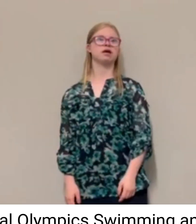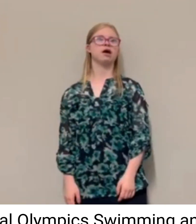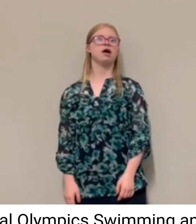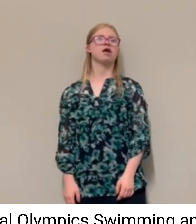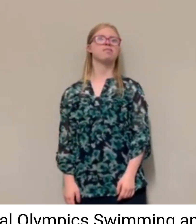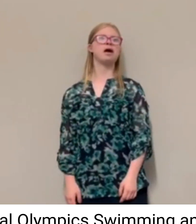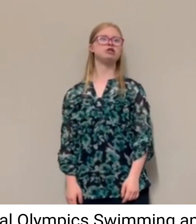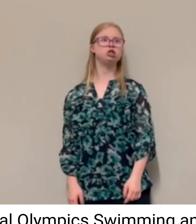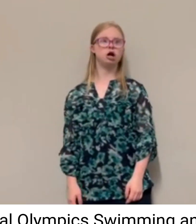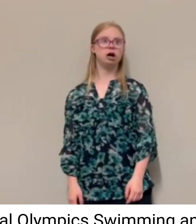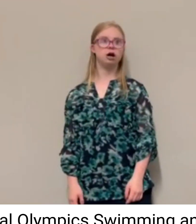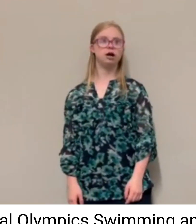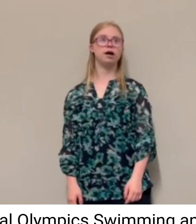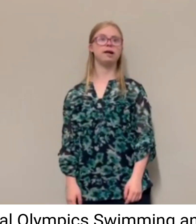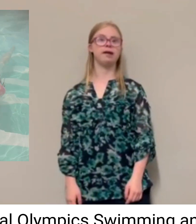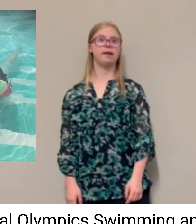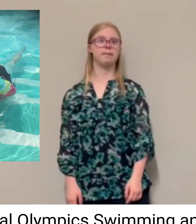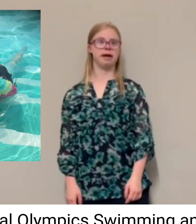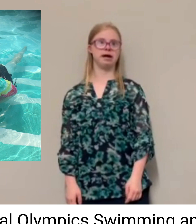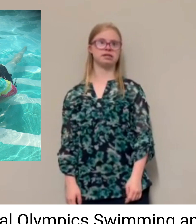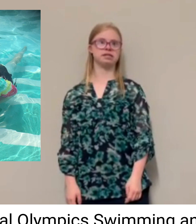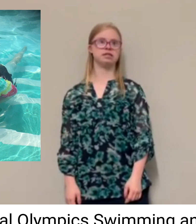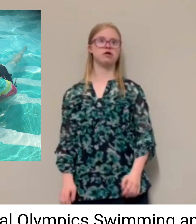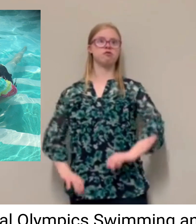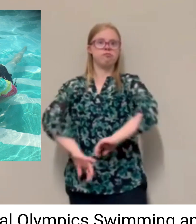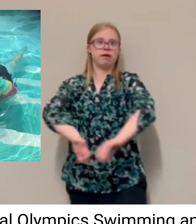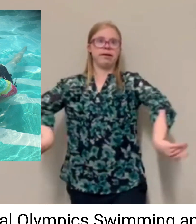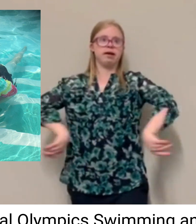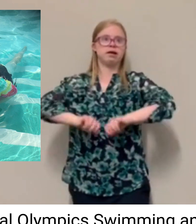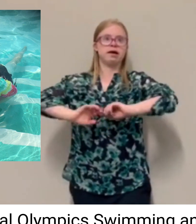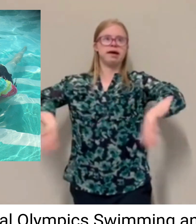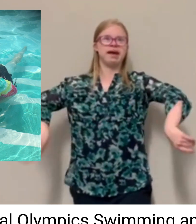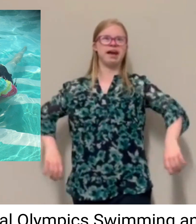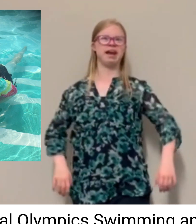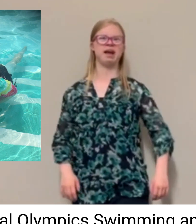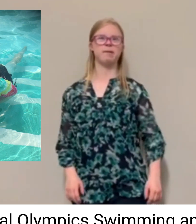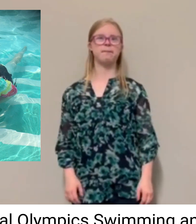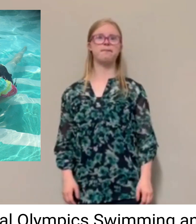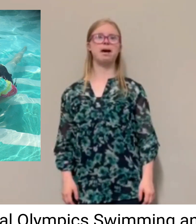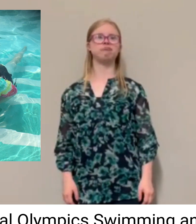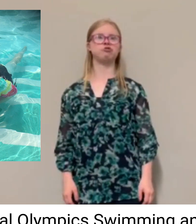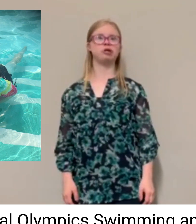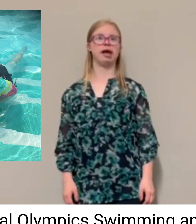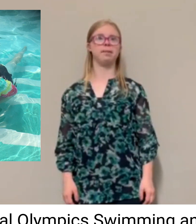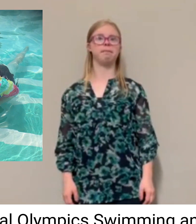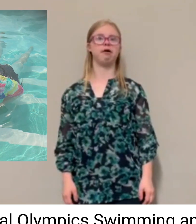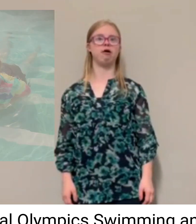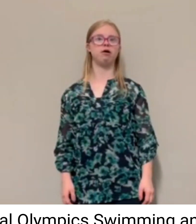special Olympics swimming, bouncy ball,